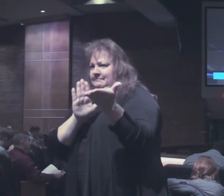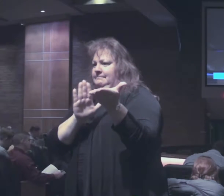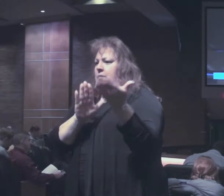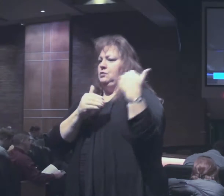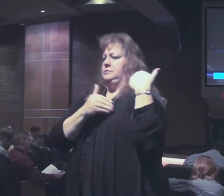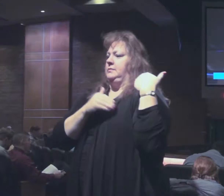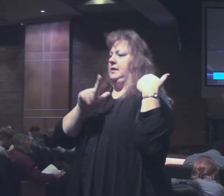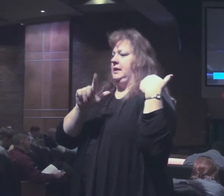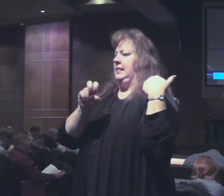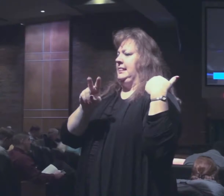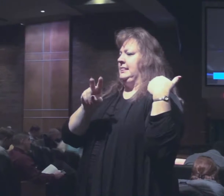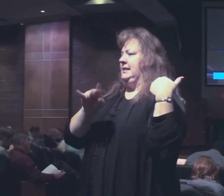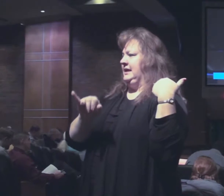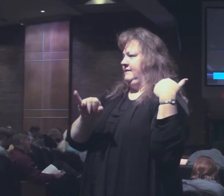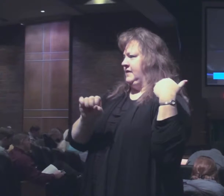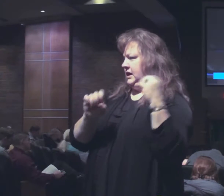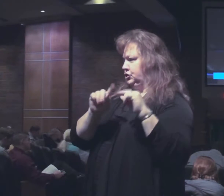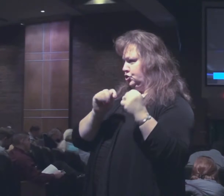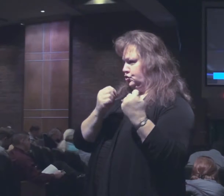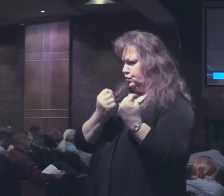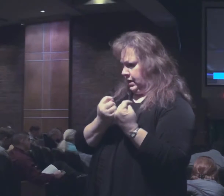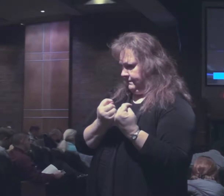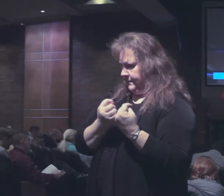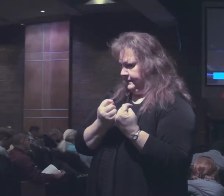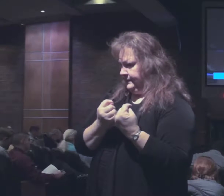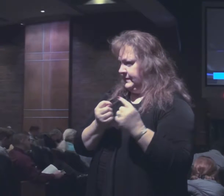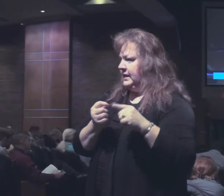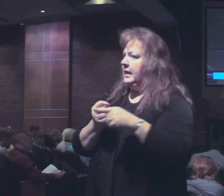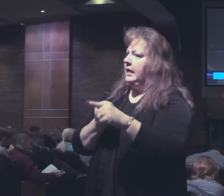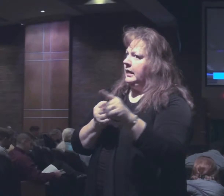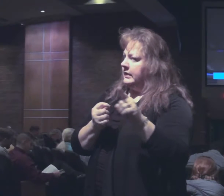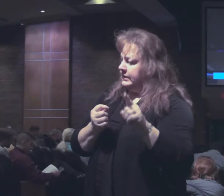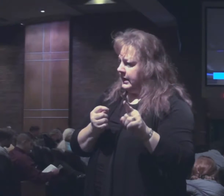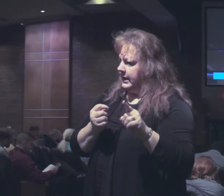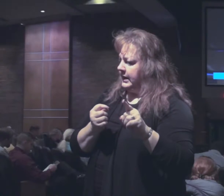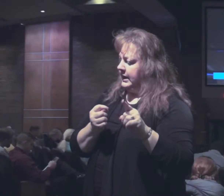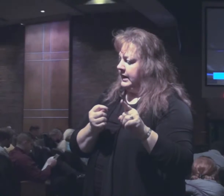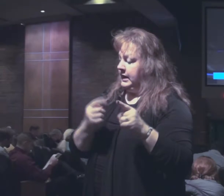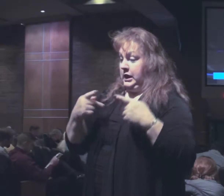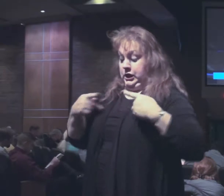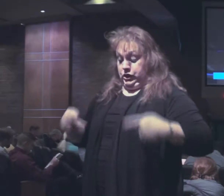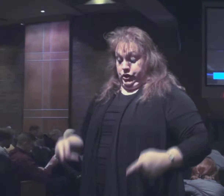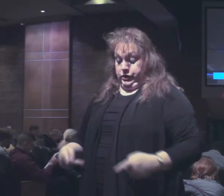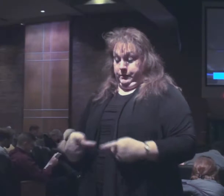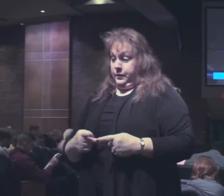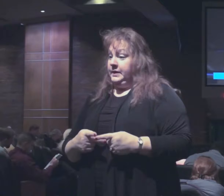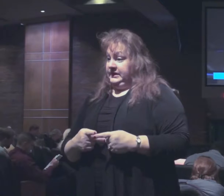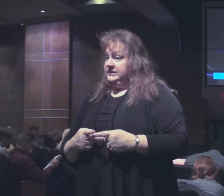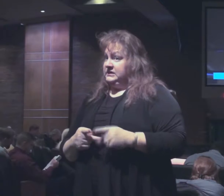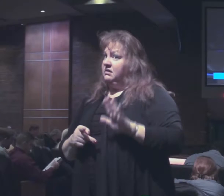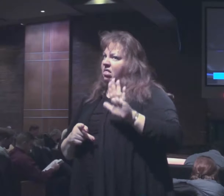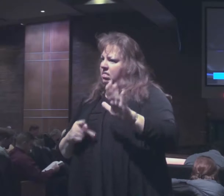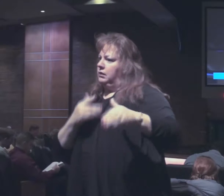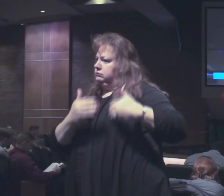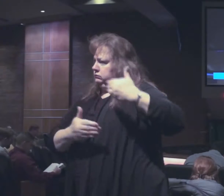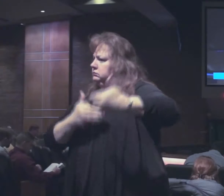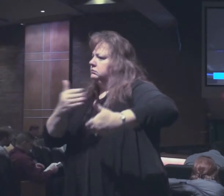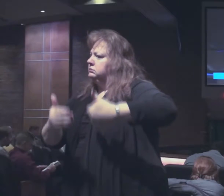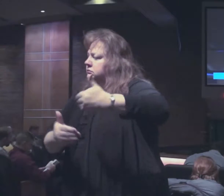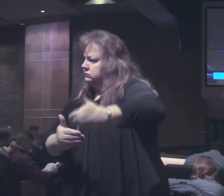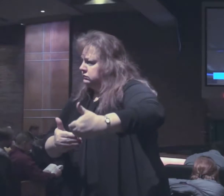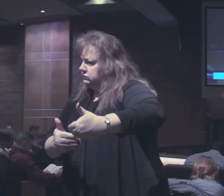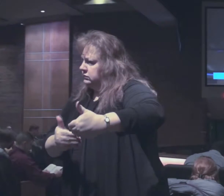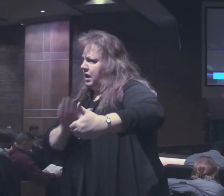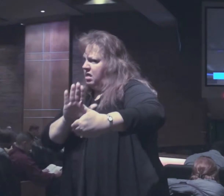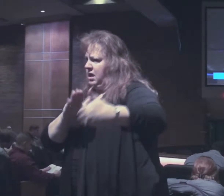Levi. They were the tribe from whom the priests came, and all those that had